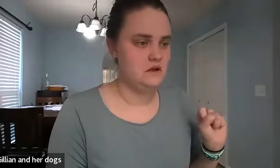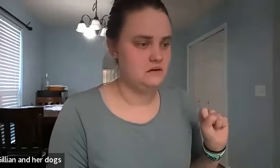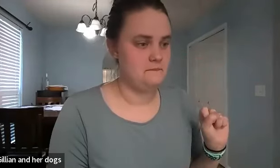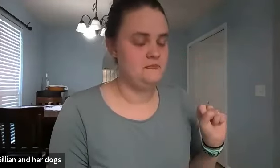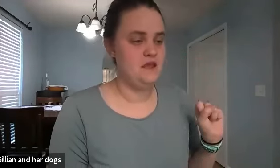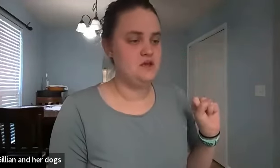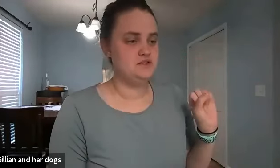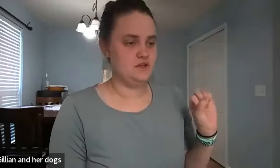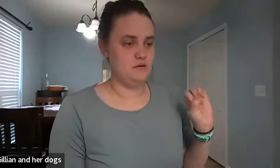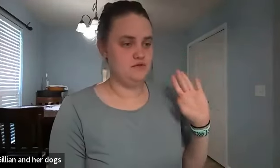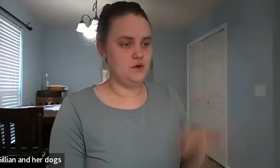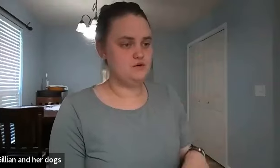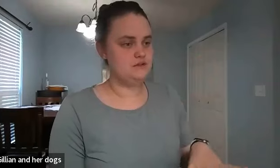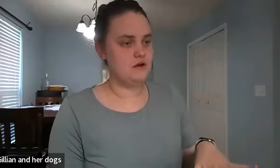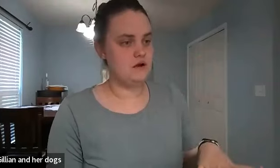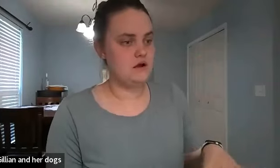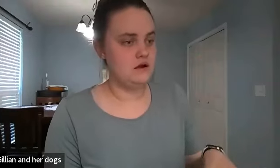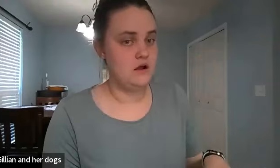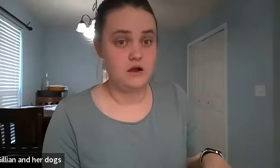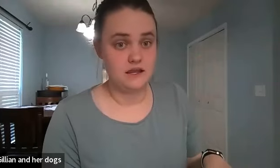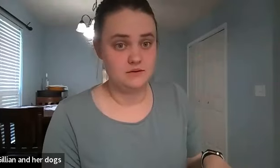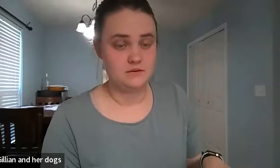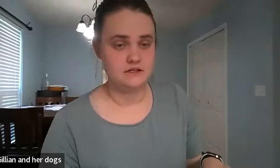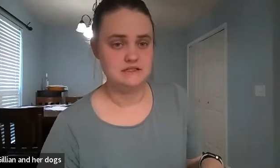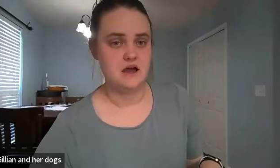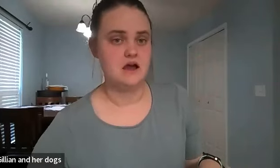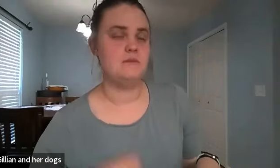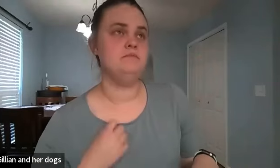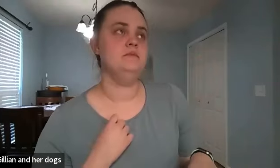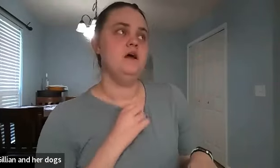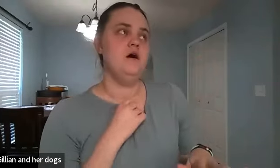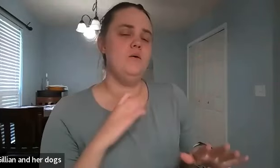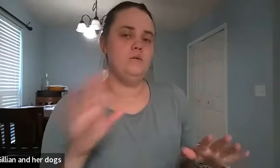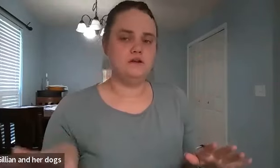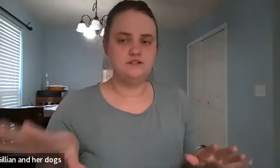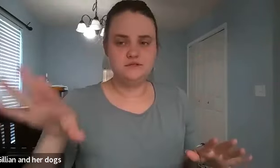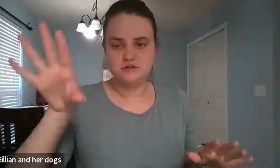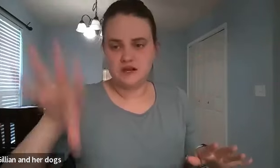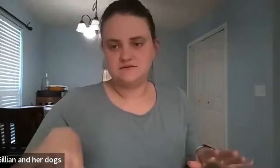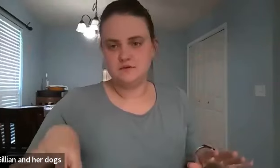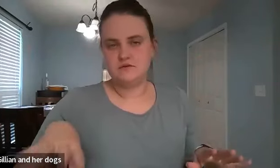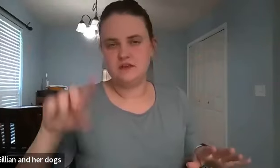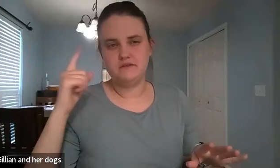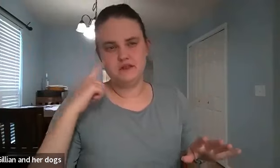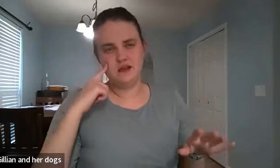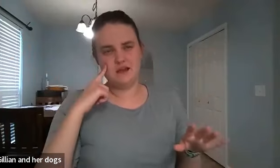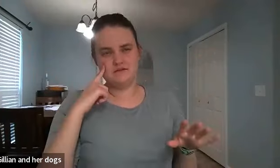Okay, so those are our animal words. What I'll do is, you guys, if you could think of any kind of